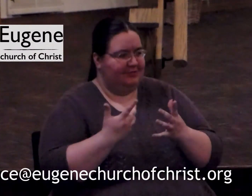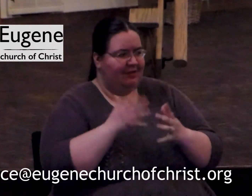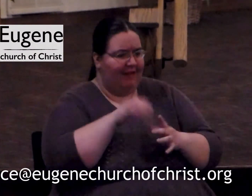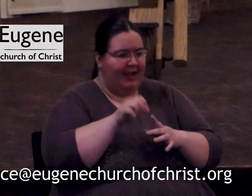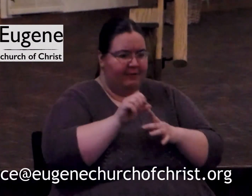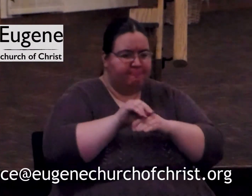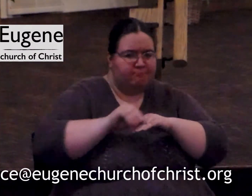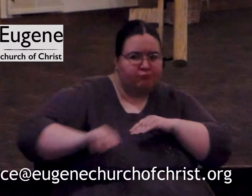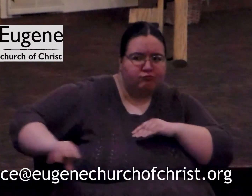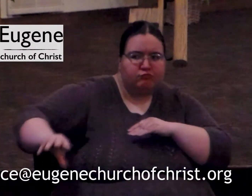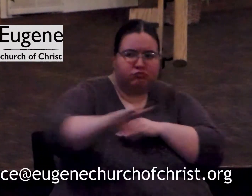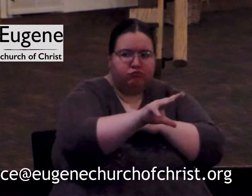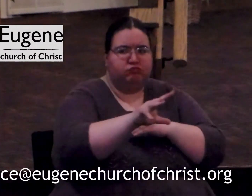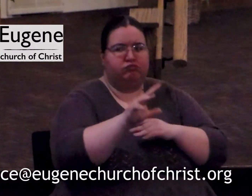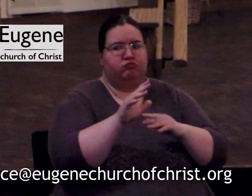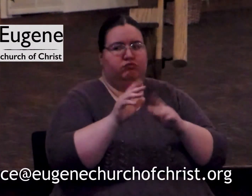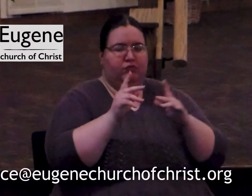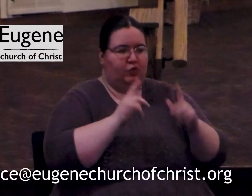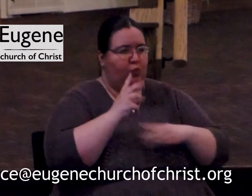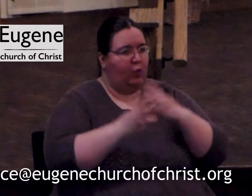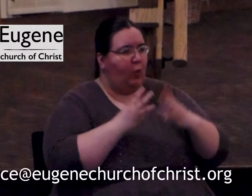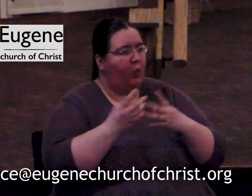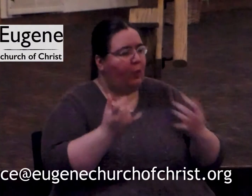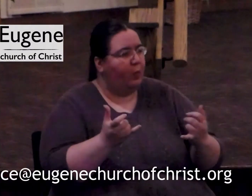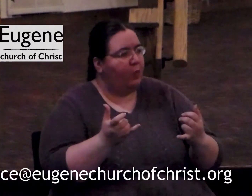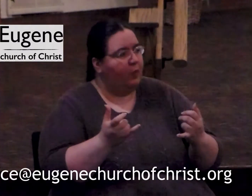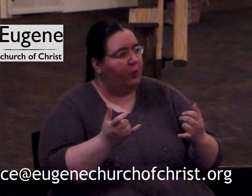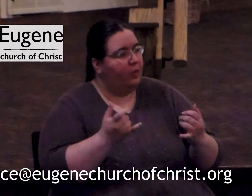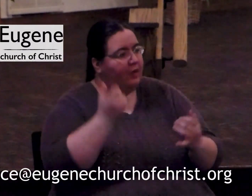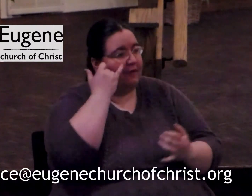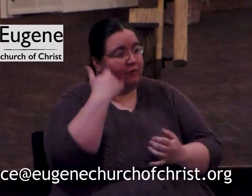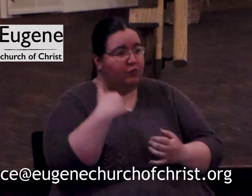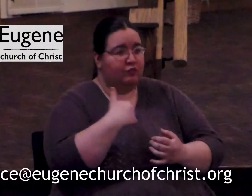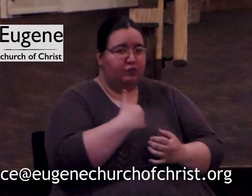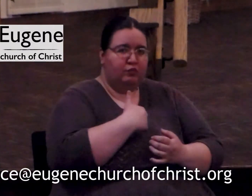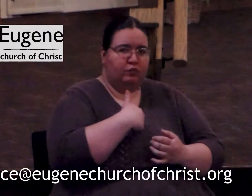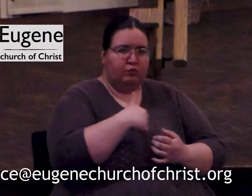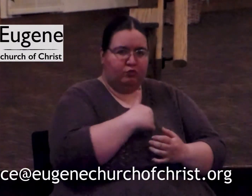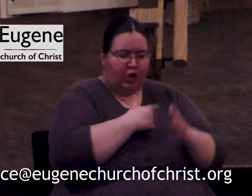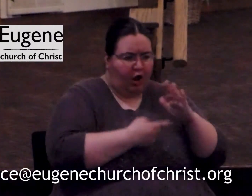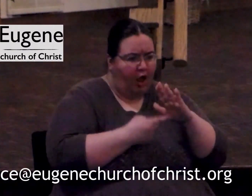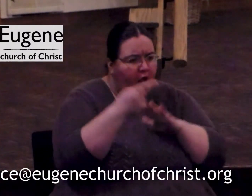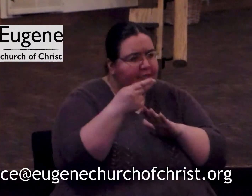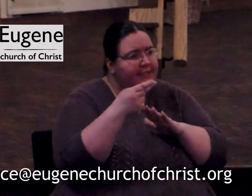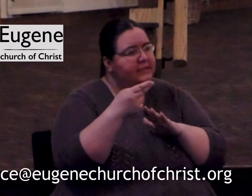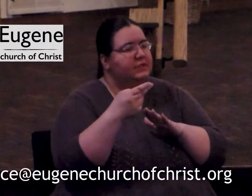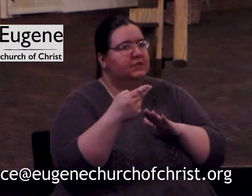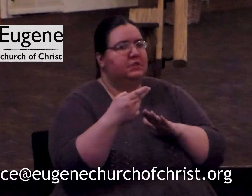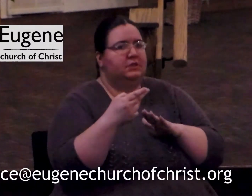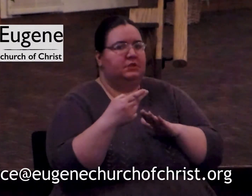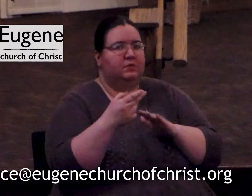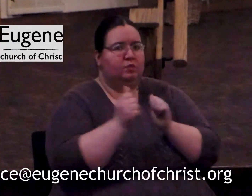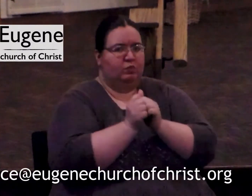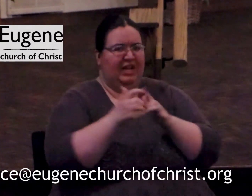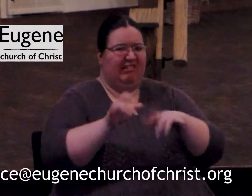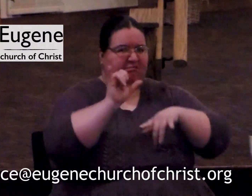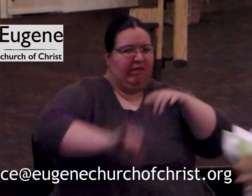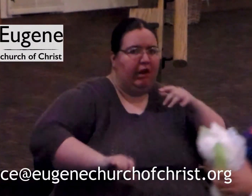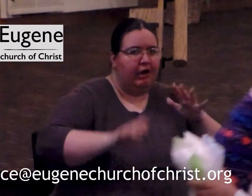members. Not just good church members, not just good Christians. This makes an impact on our world now. When we are people